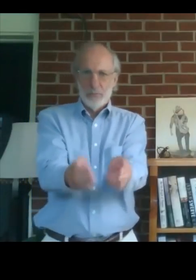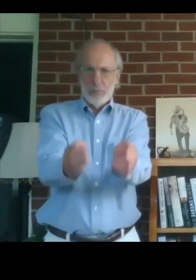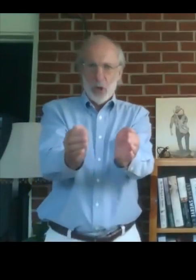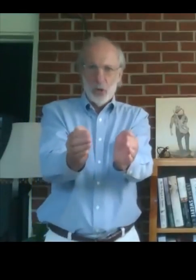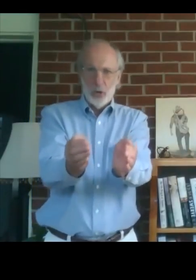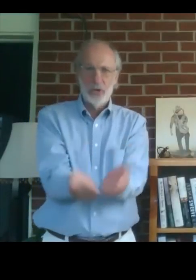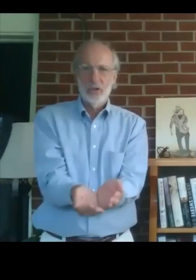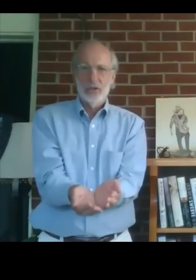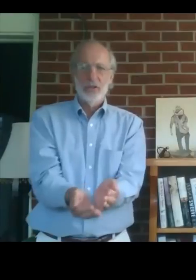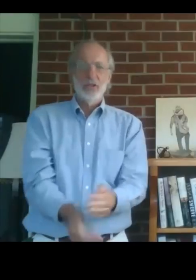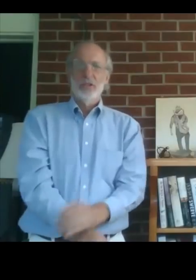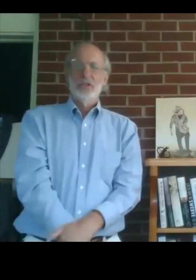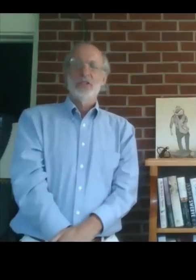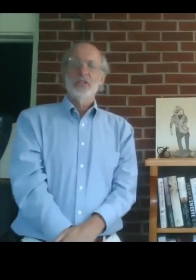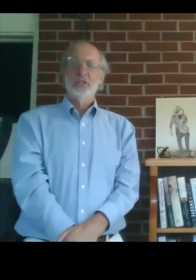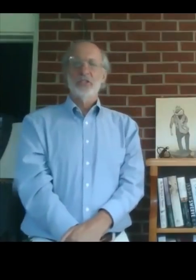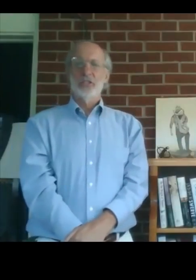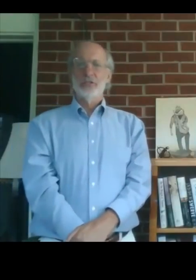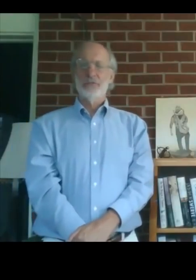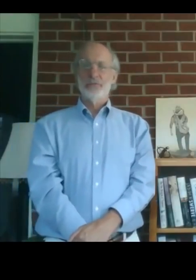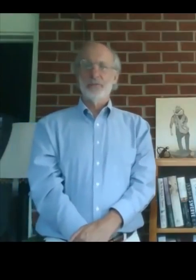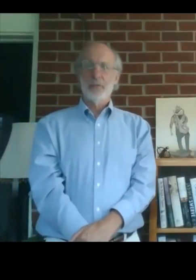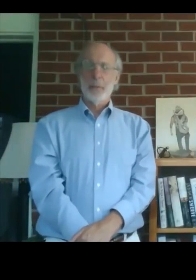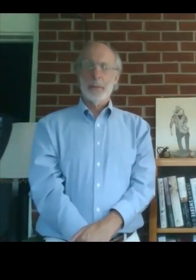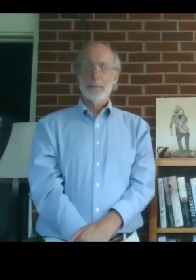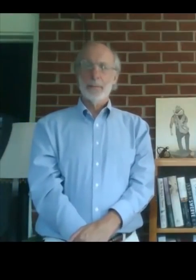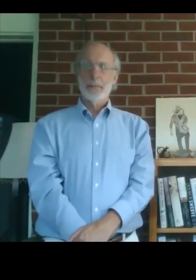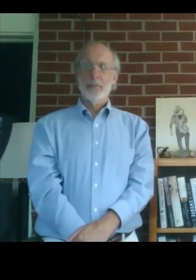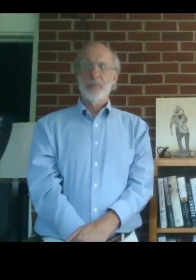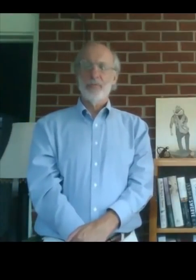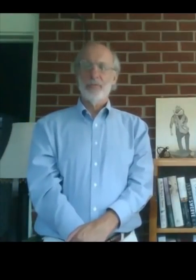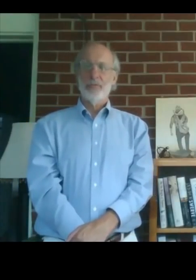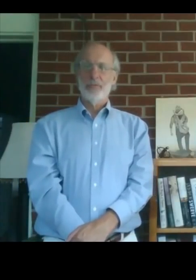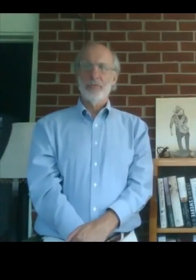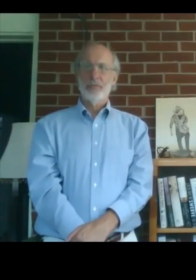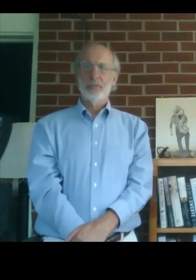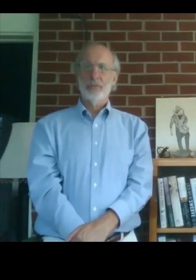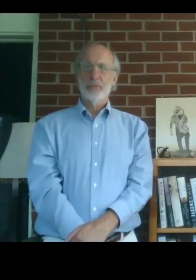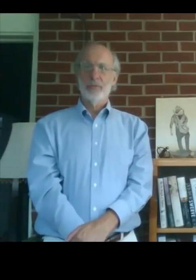everybody? Bowl. Your turn.